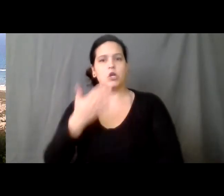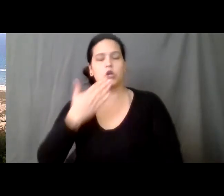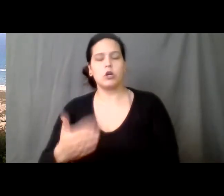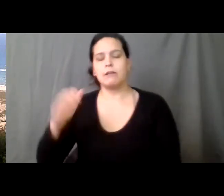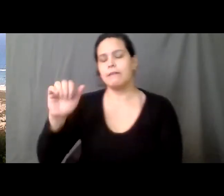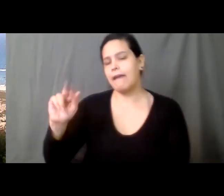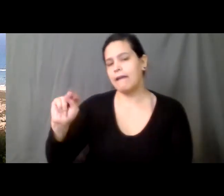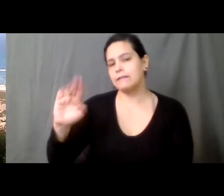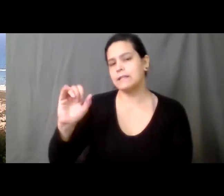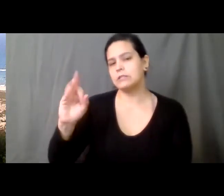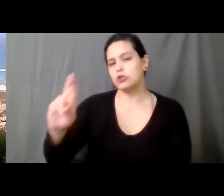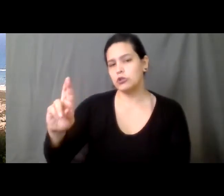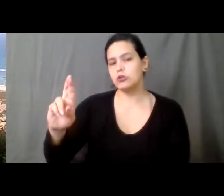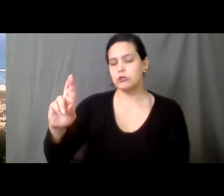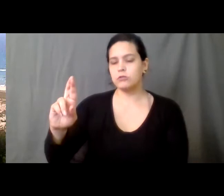things.